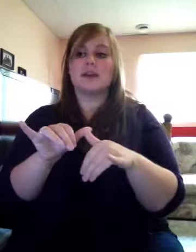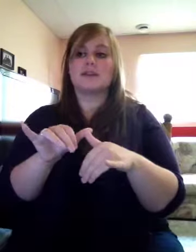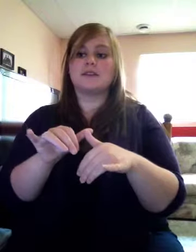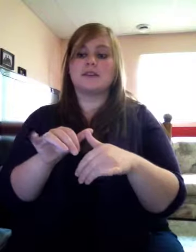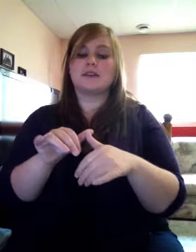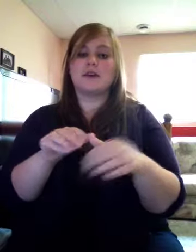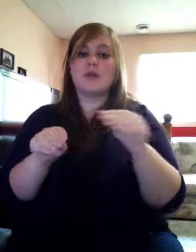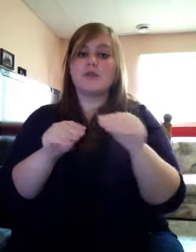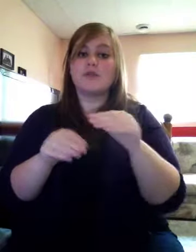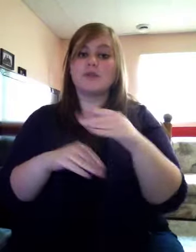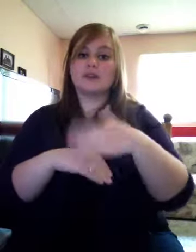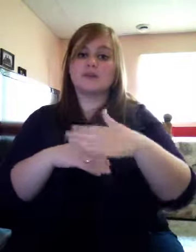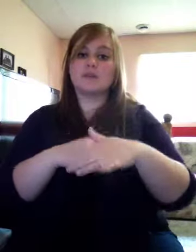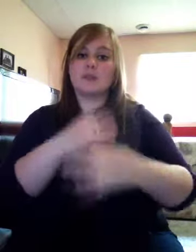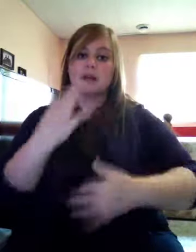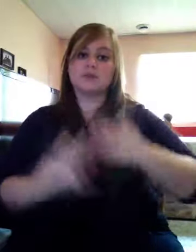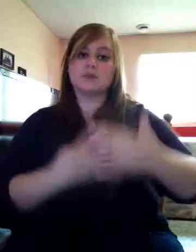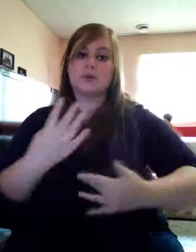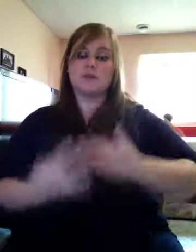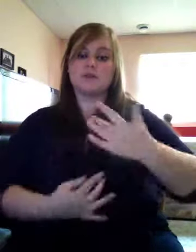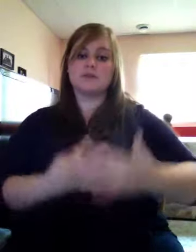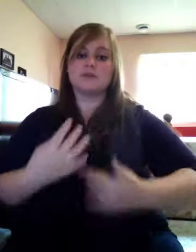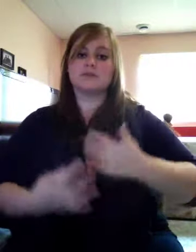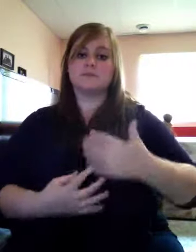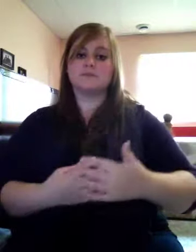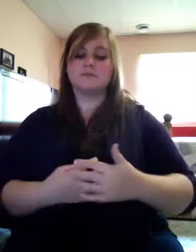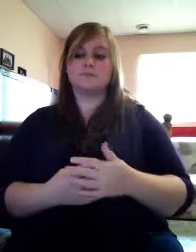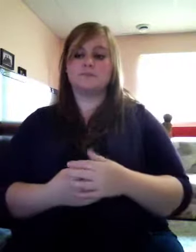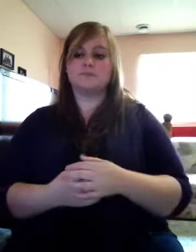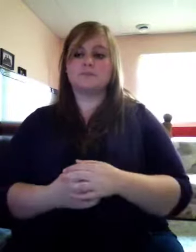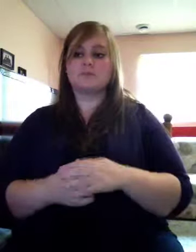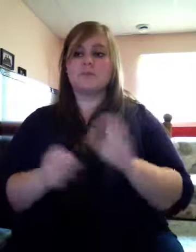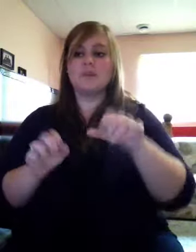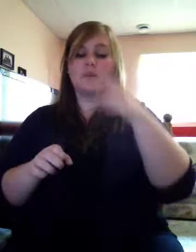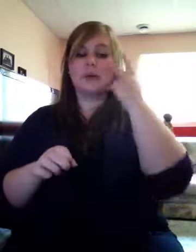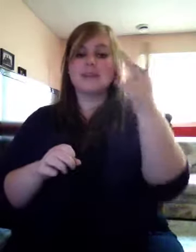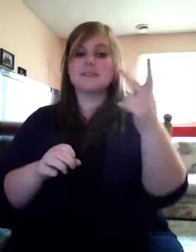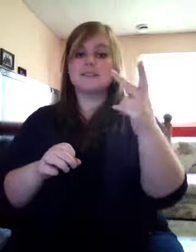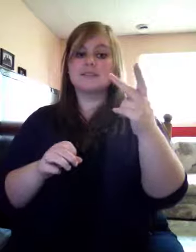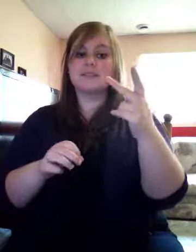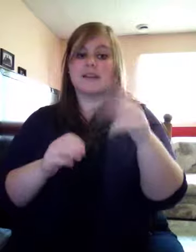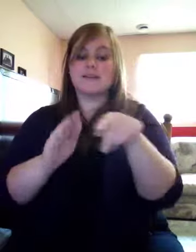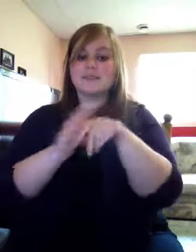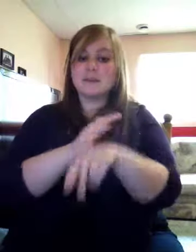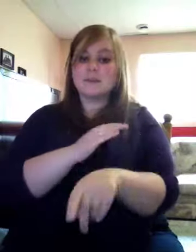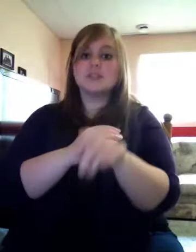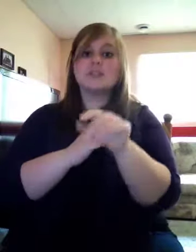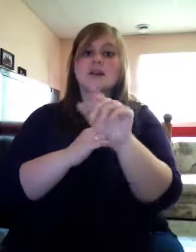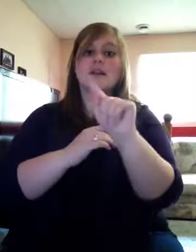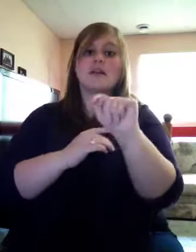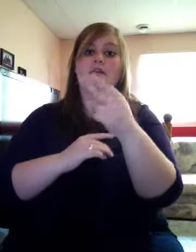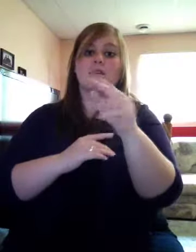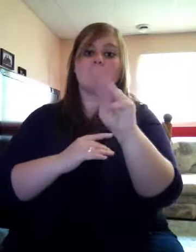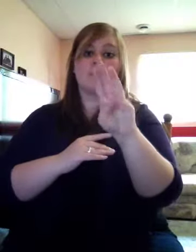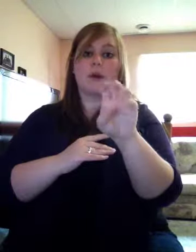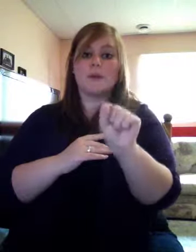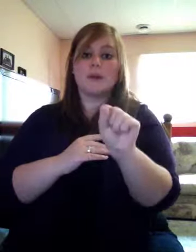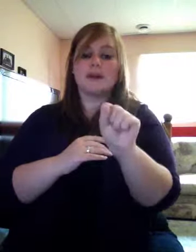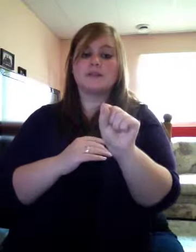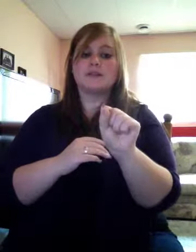this chaotic flow of blood within the large AAA. And we can see the deposition of the thrombus both on the anterior and posterior walls of this